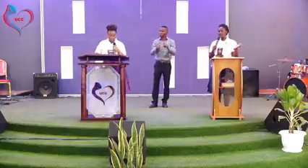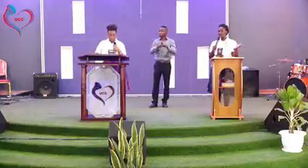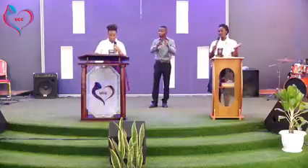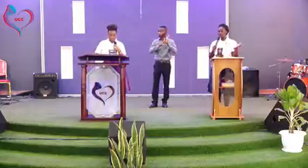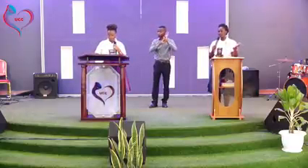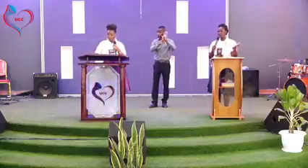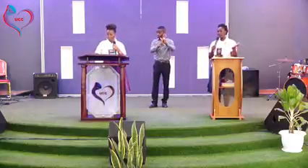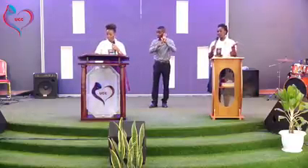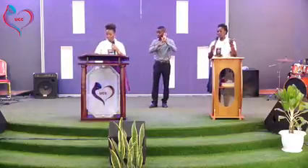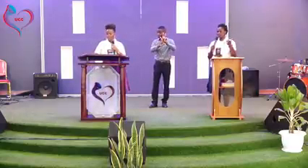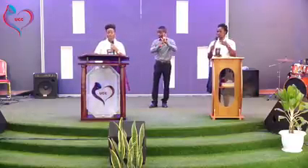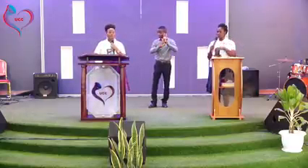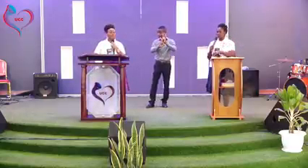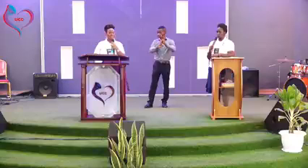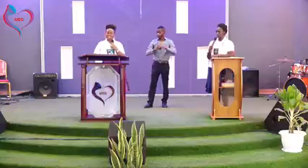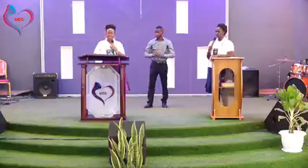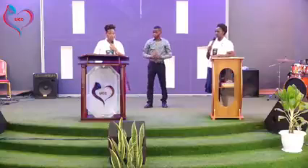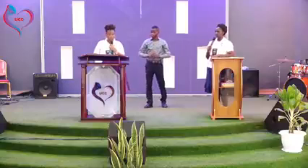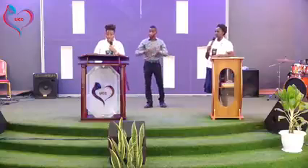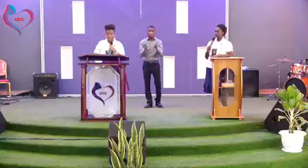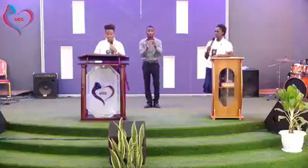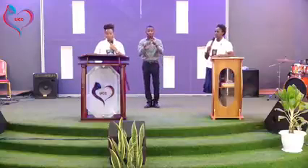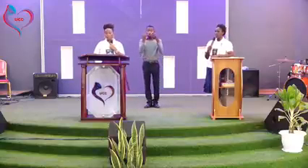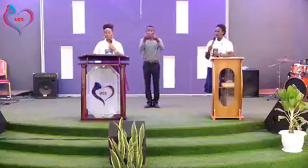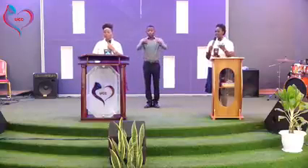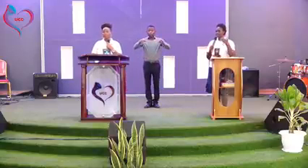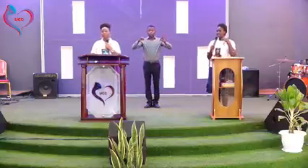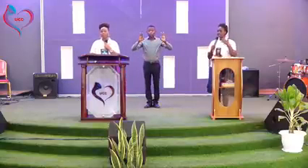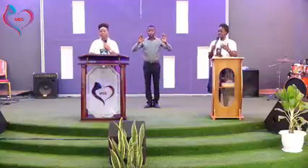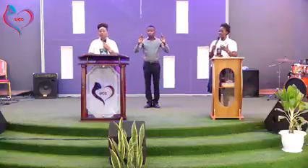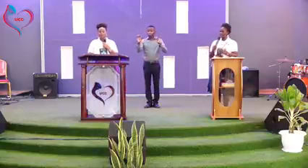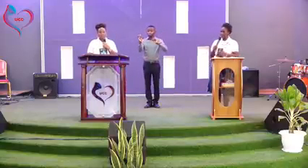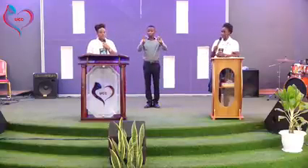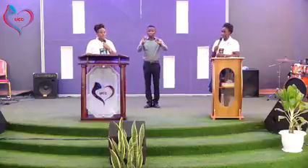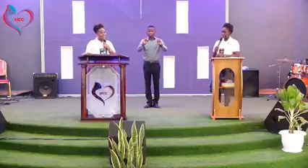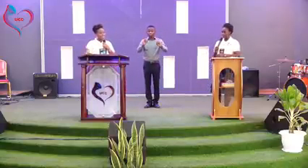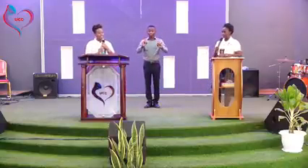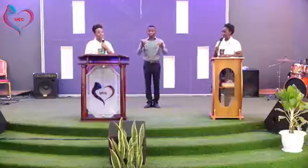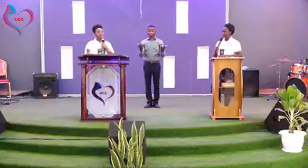someone. Who is not free at all.